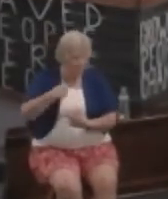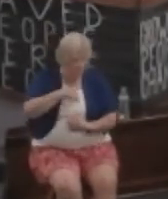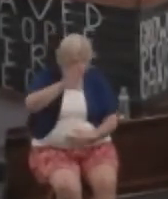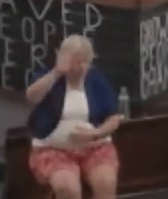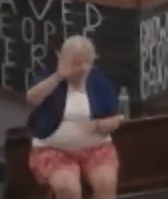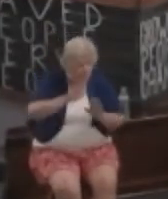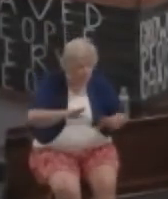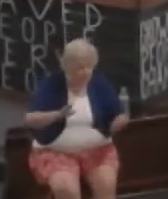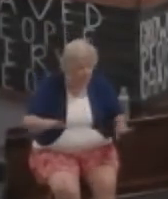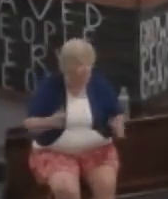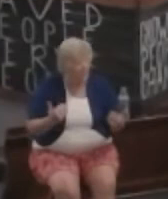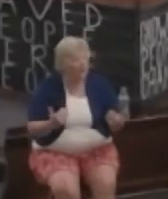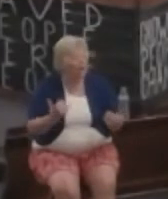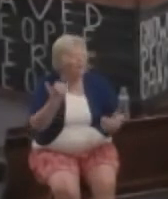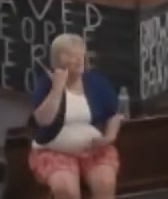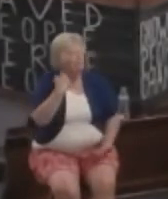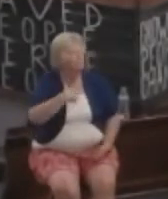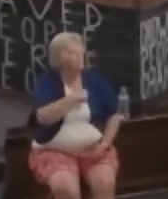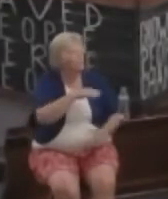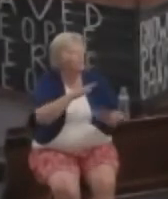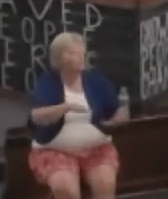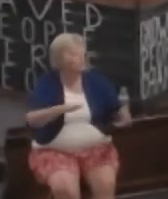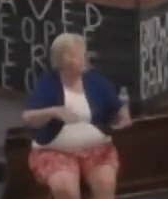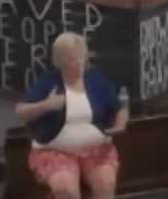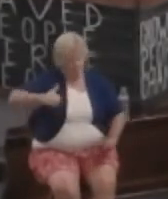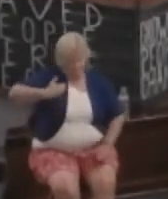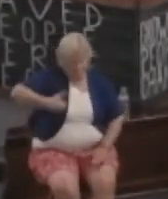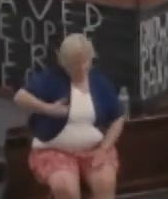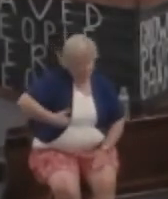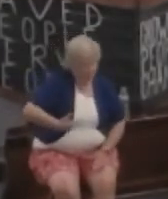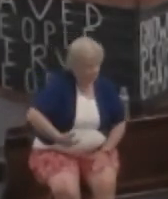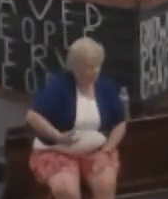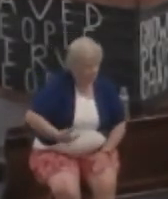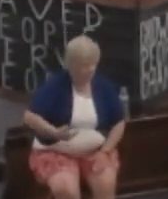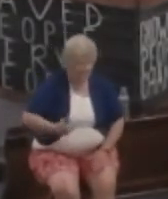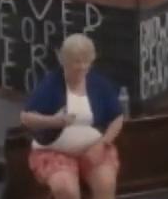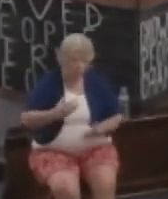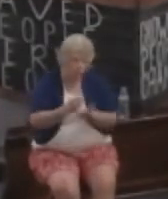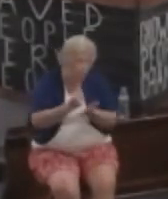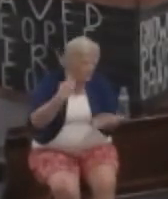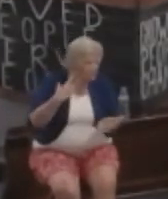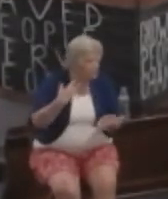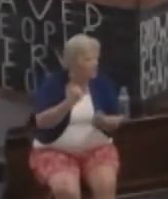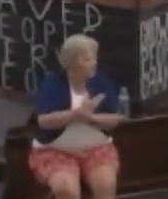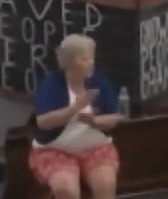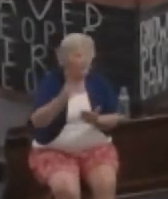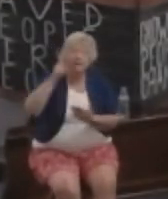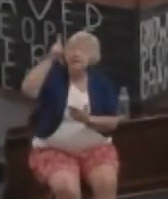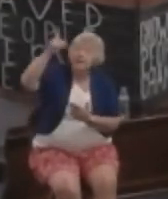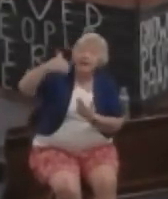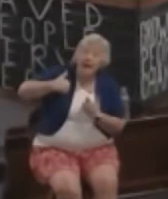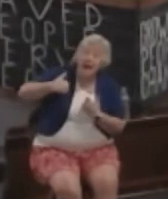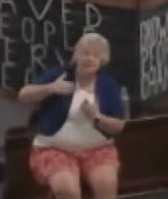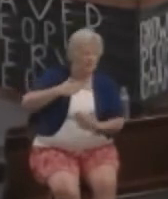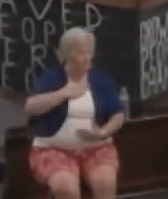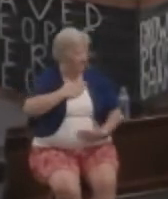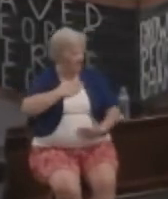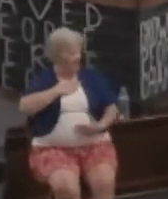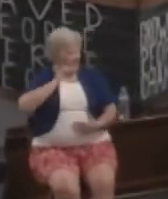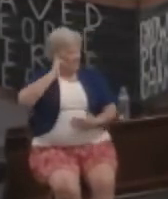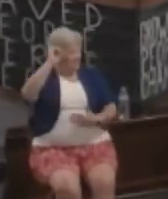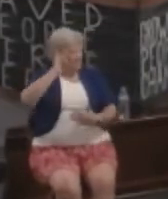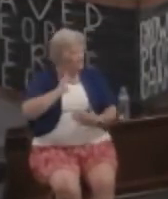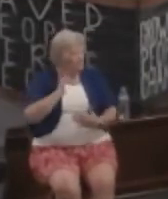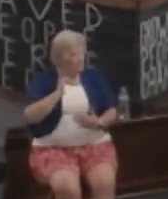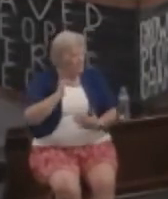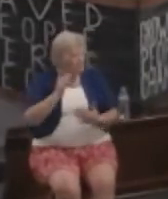are children, then we are heirs. Heirs of God and co-heirs with Christ, if indeed we share in his suffering, in order that we